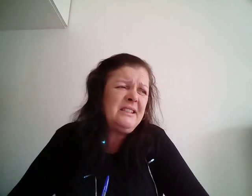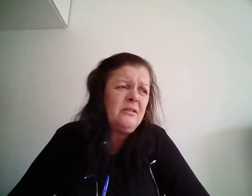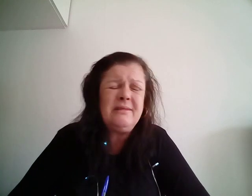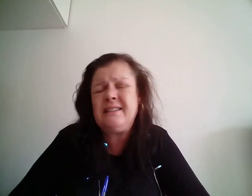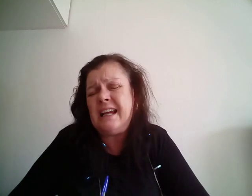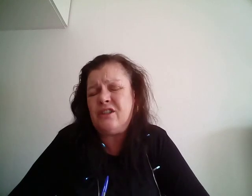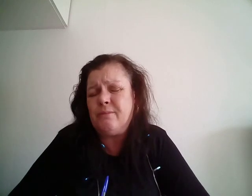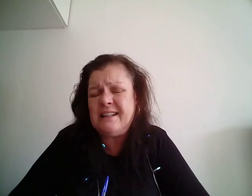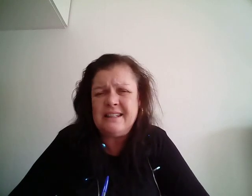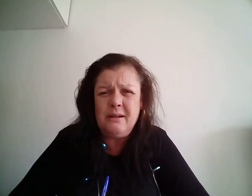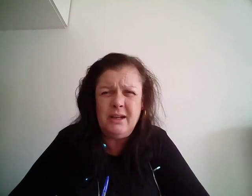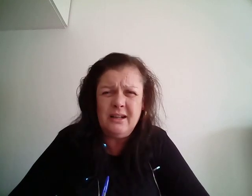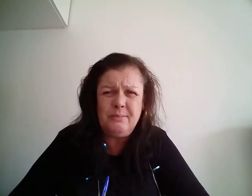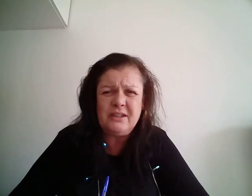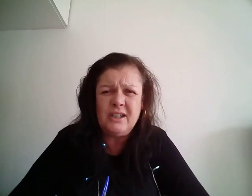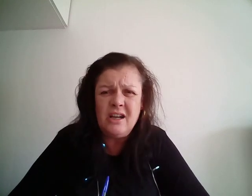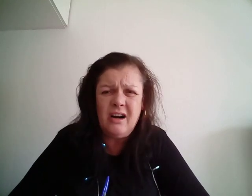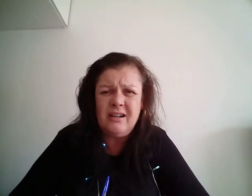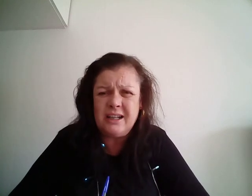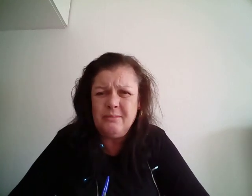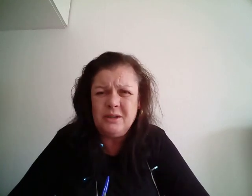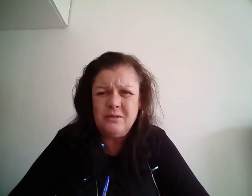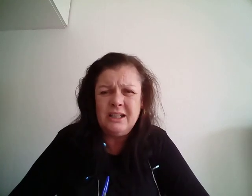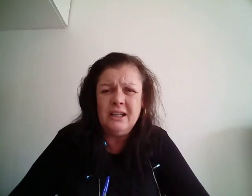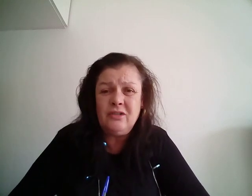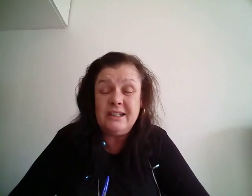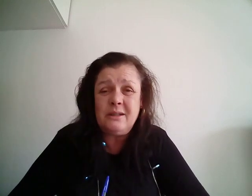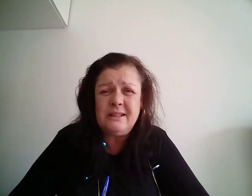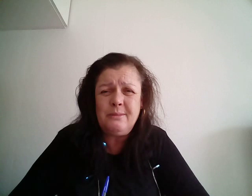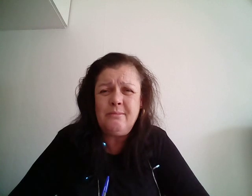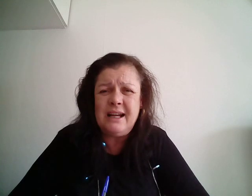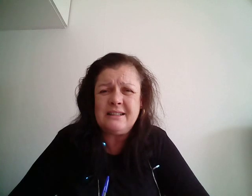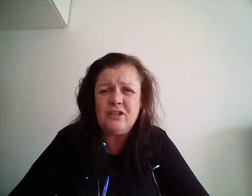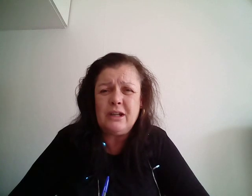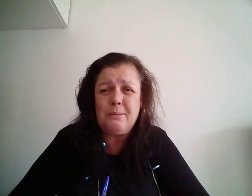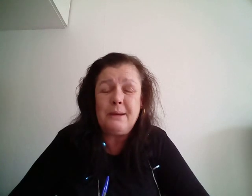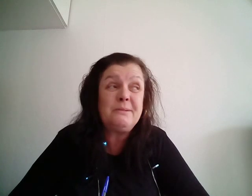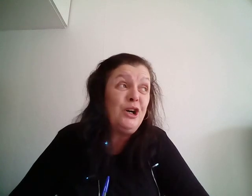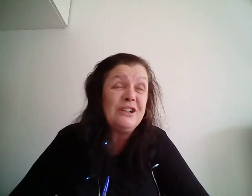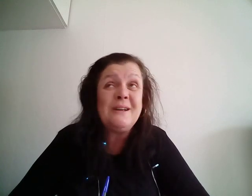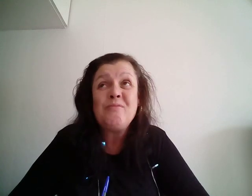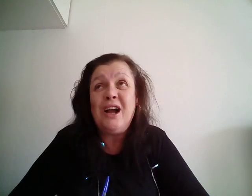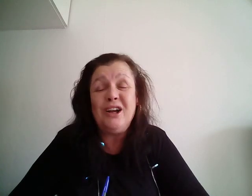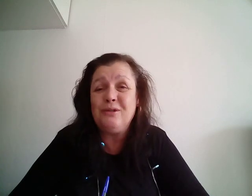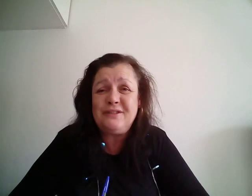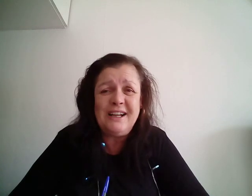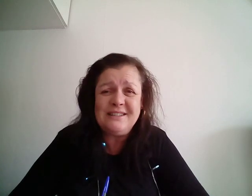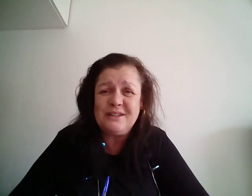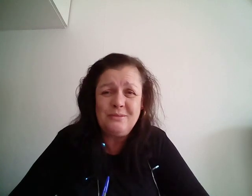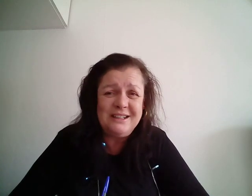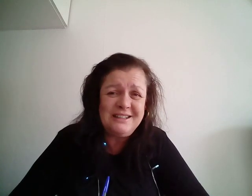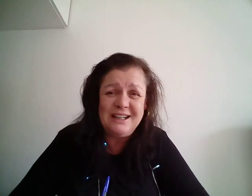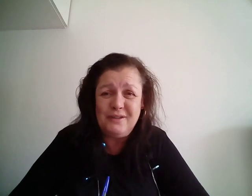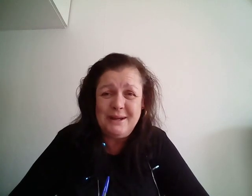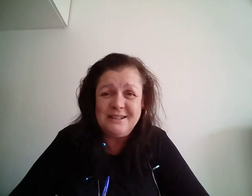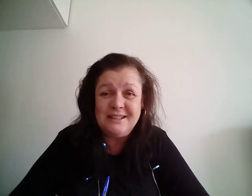some days you may see me in a bit of a narky mood. Do you see what I mean, my delicious little babies? But I always find something to laugh about